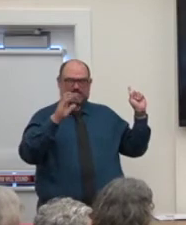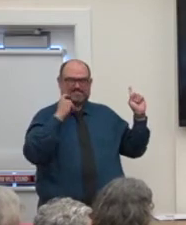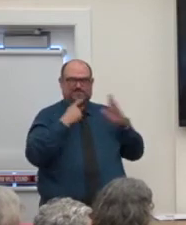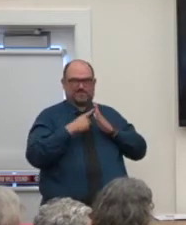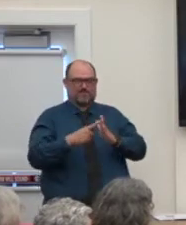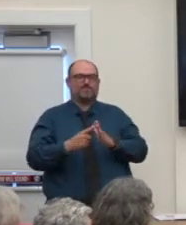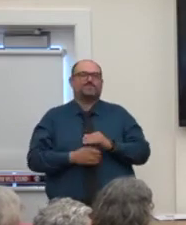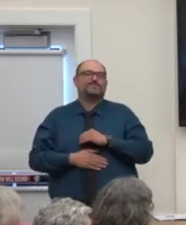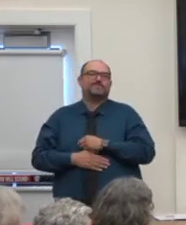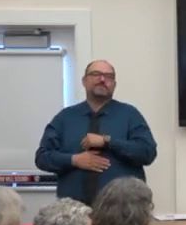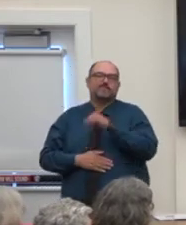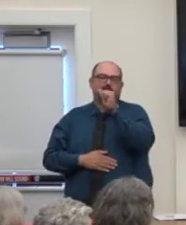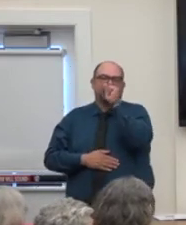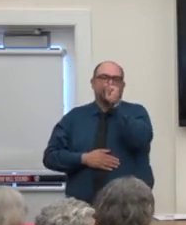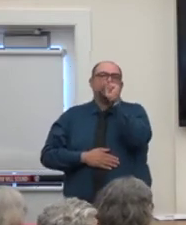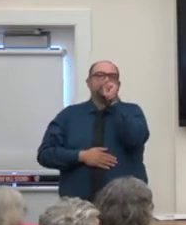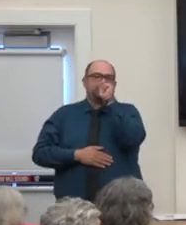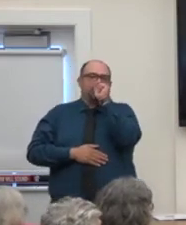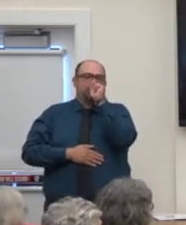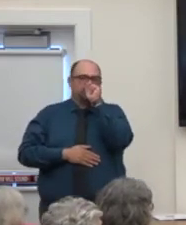And this is a two-handed.